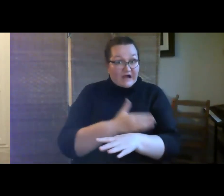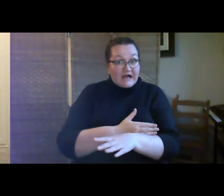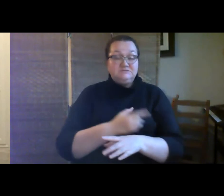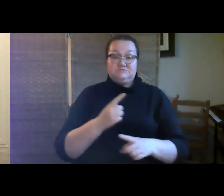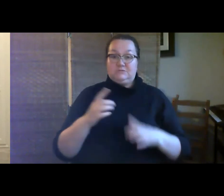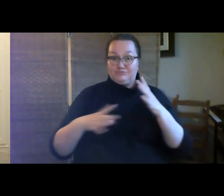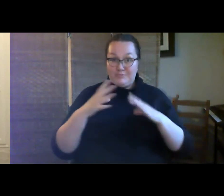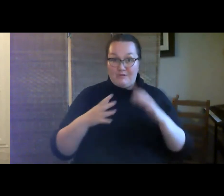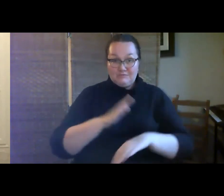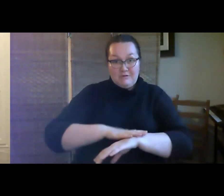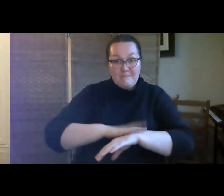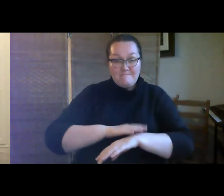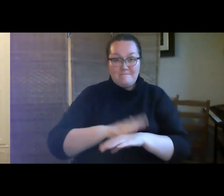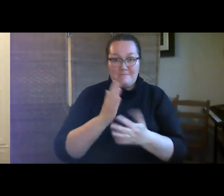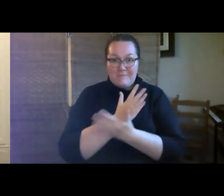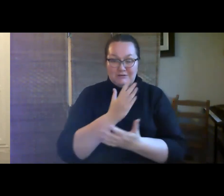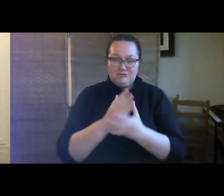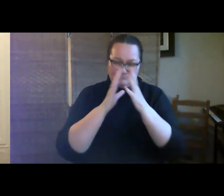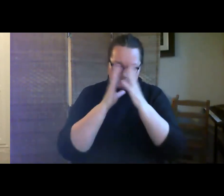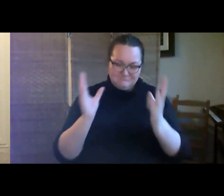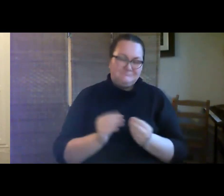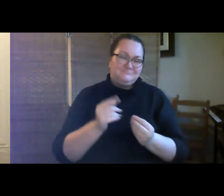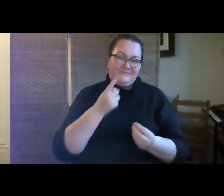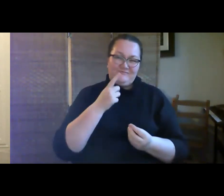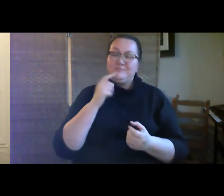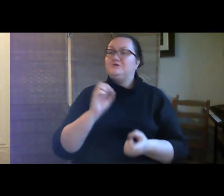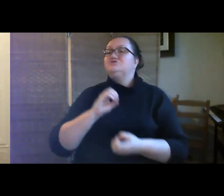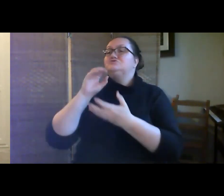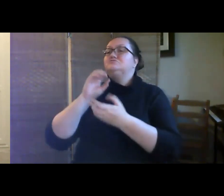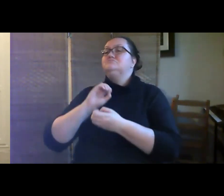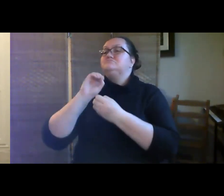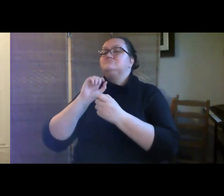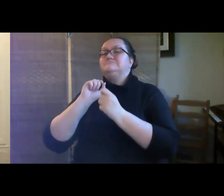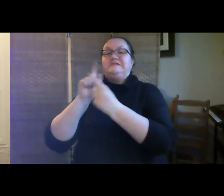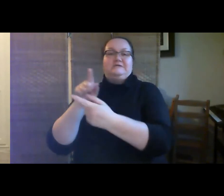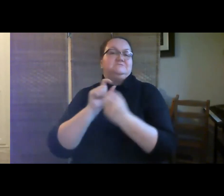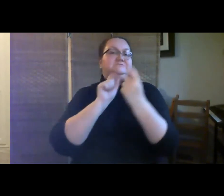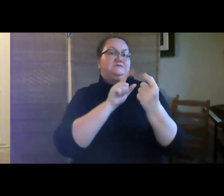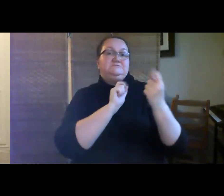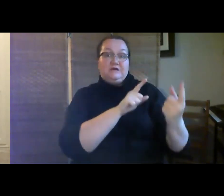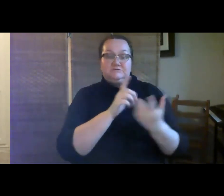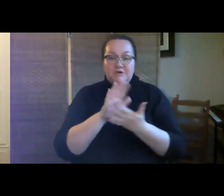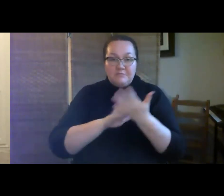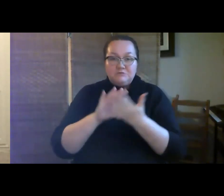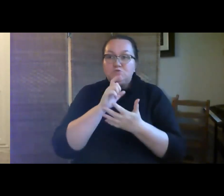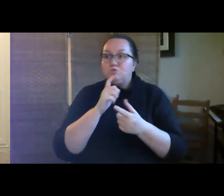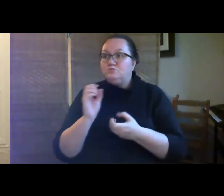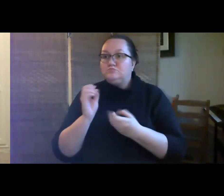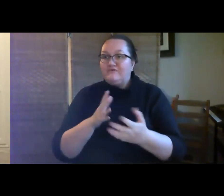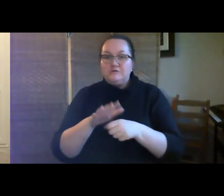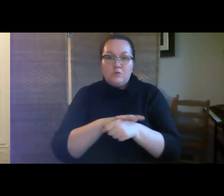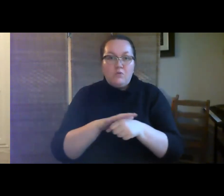Preparing and sending as much information in advance as possible for those providing local access. We create